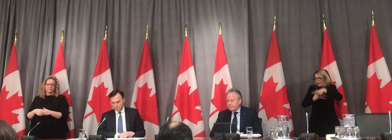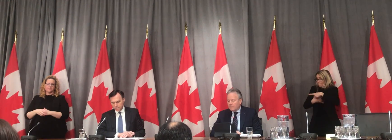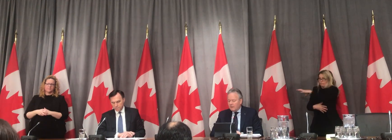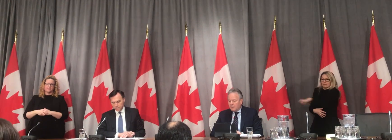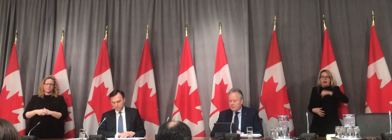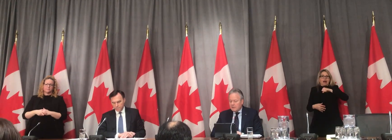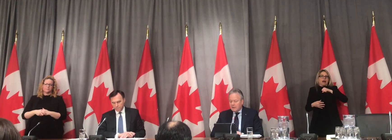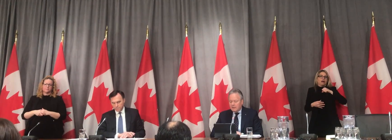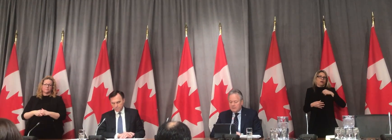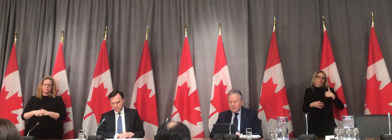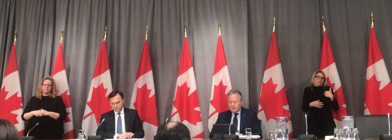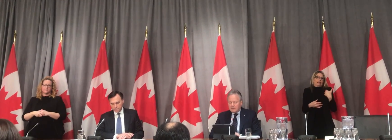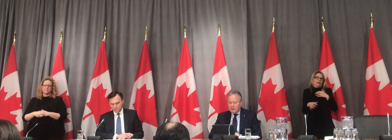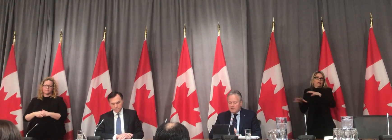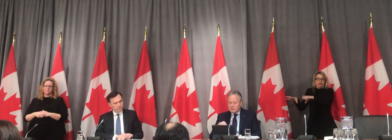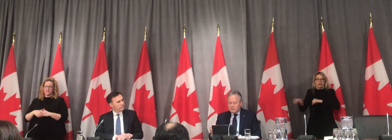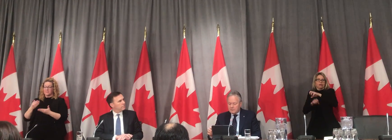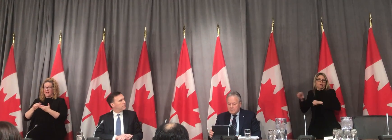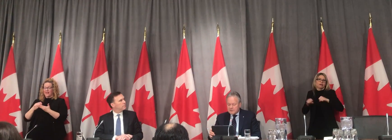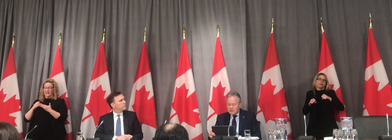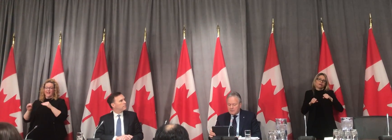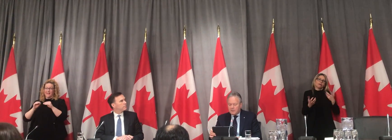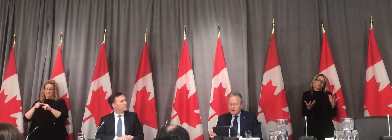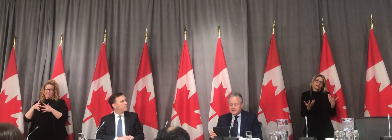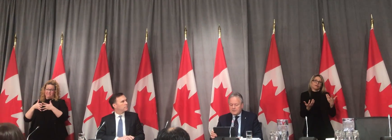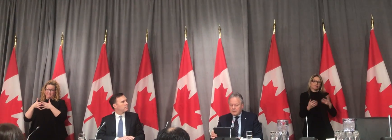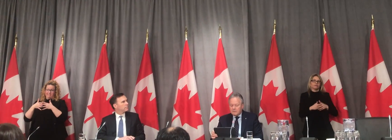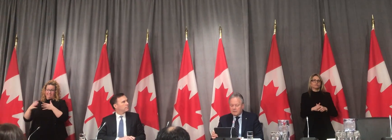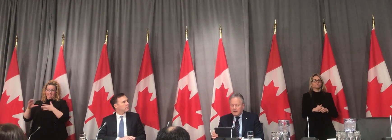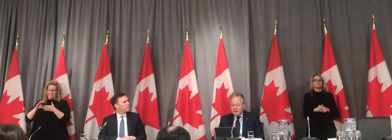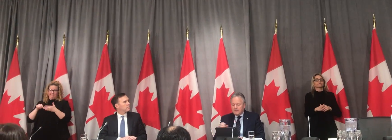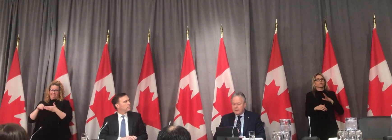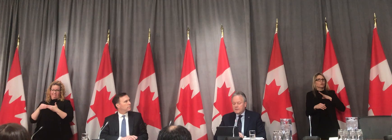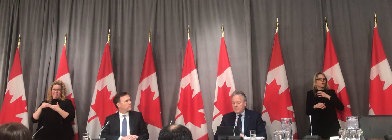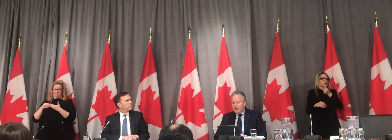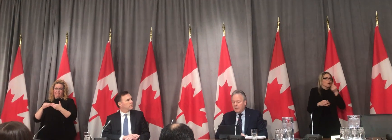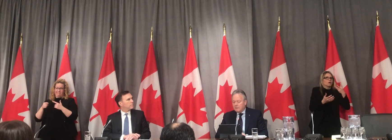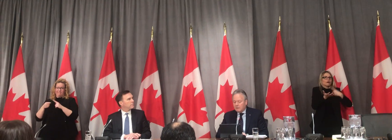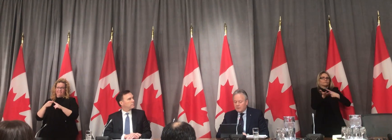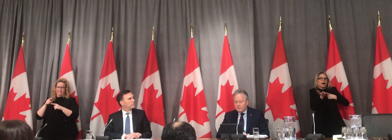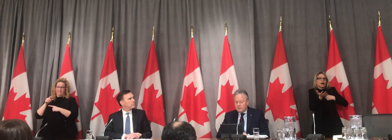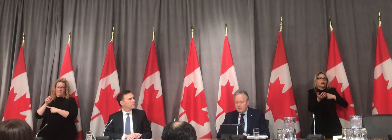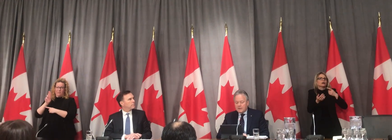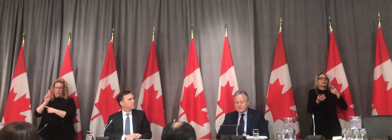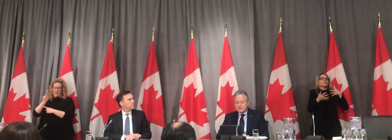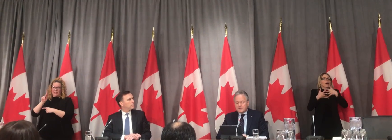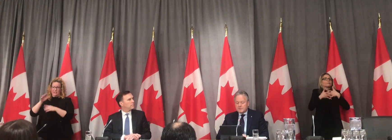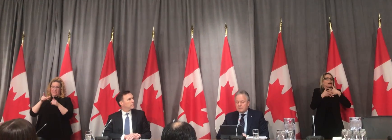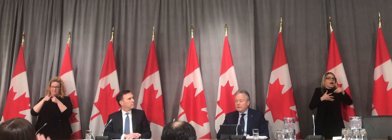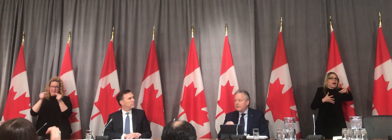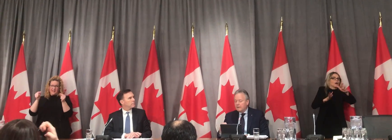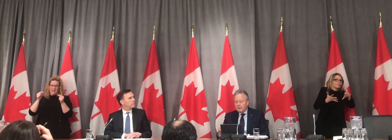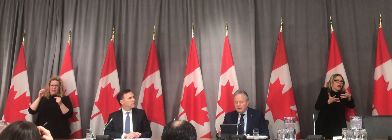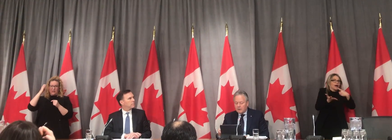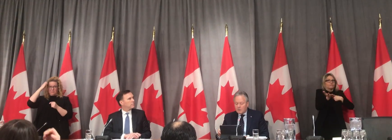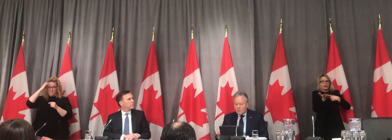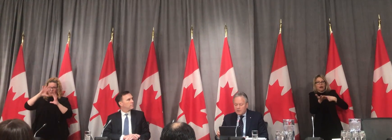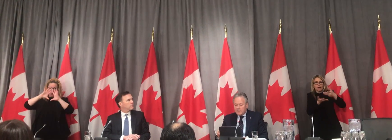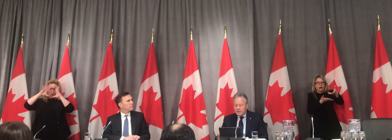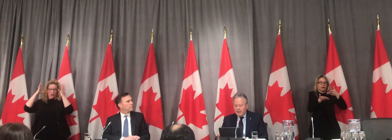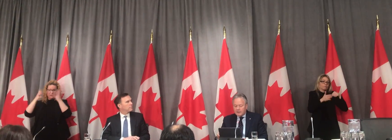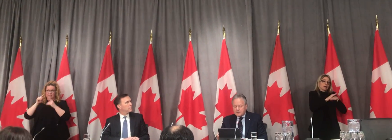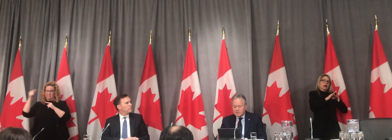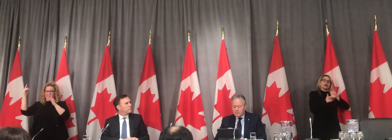dollars. And on the weekend, the Bank of Canada joined with its counterparts in the UK, Japan, Europe, the US, and Switzerland on